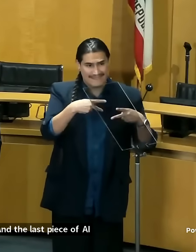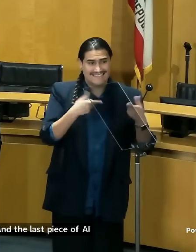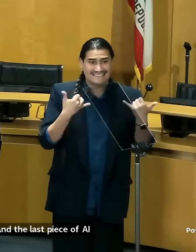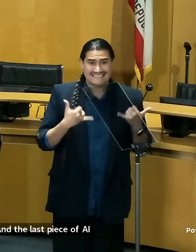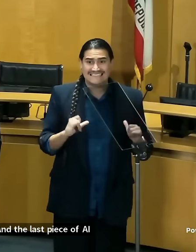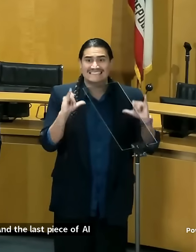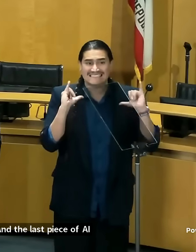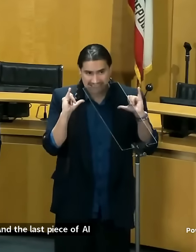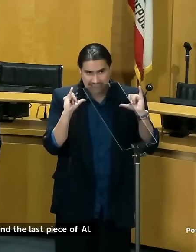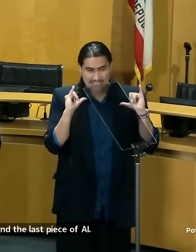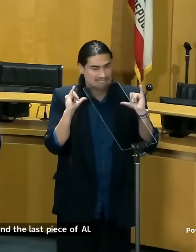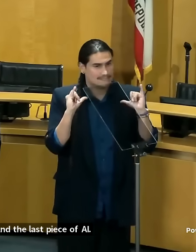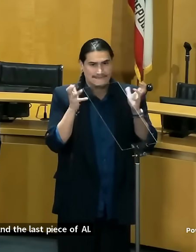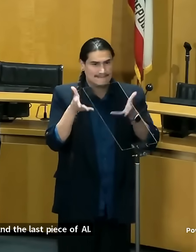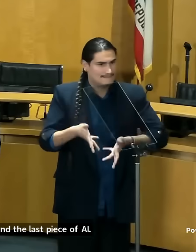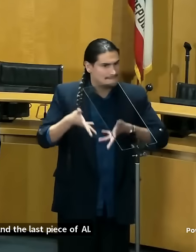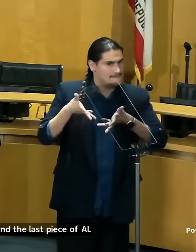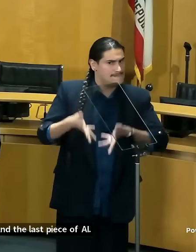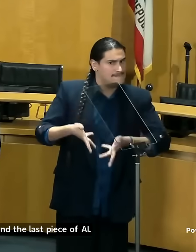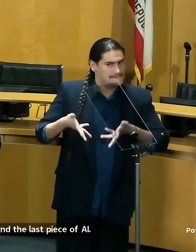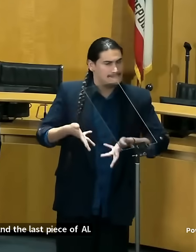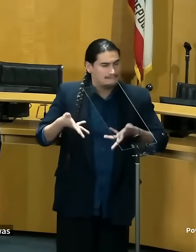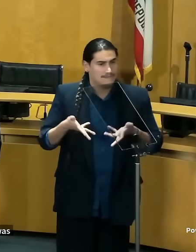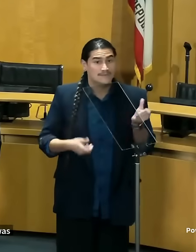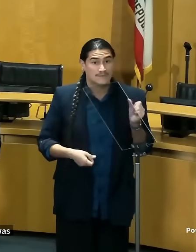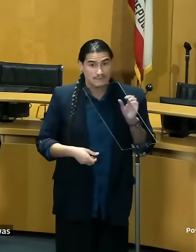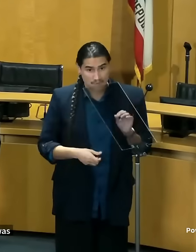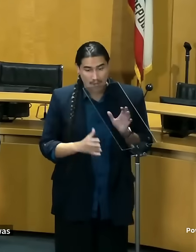was outstanding. So,